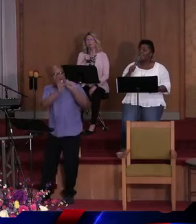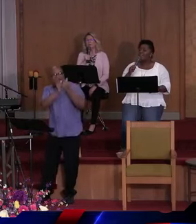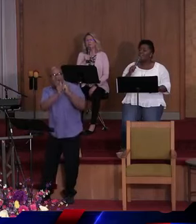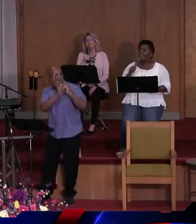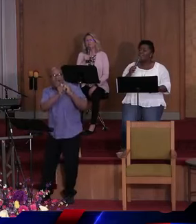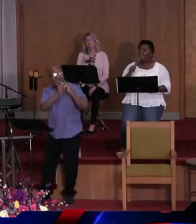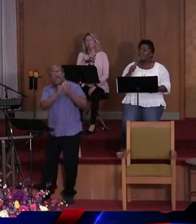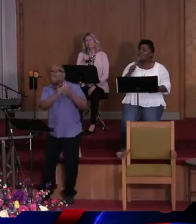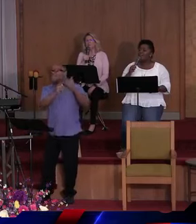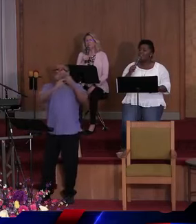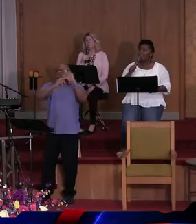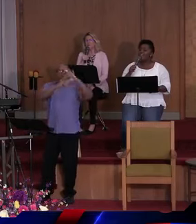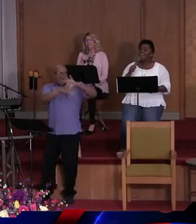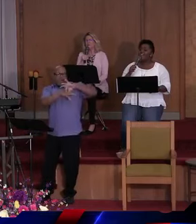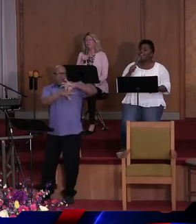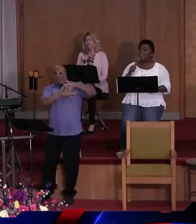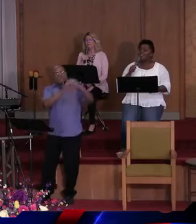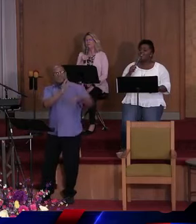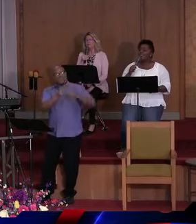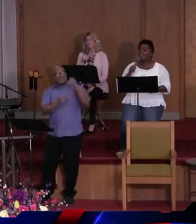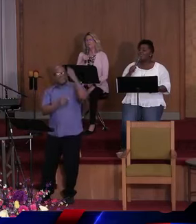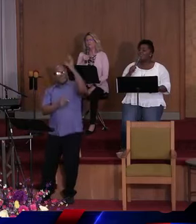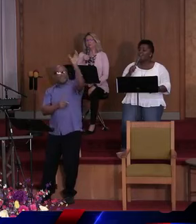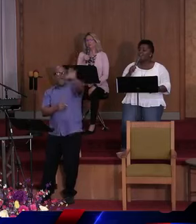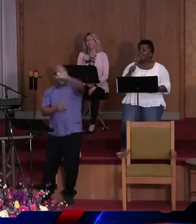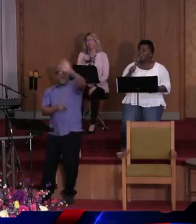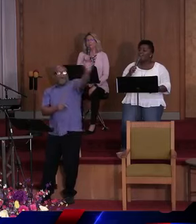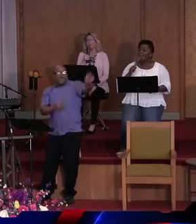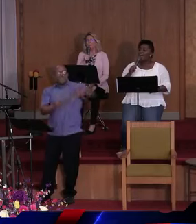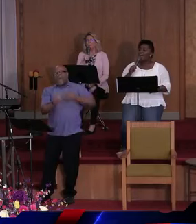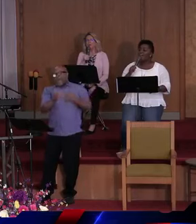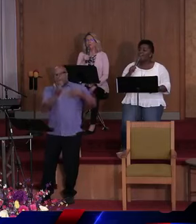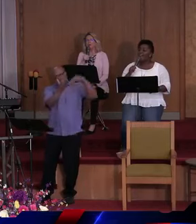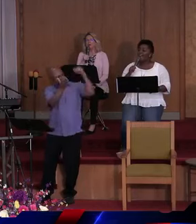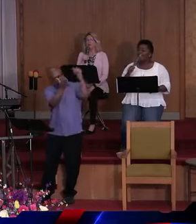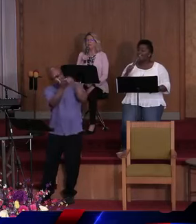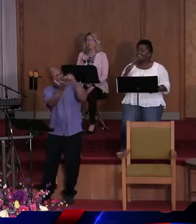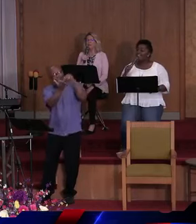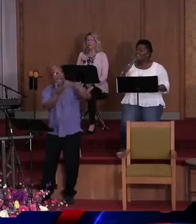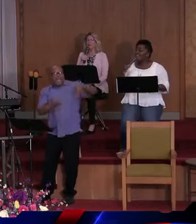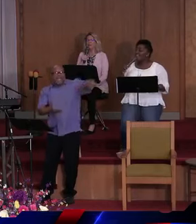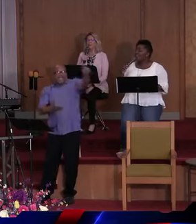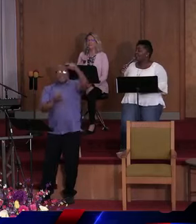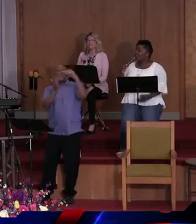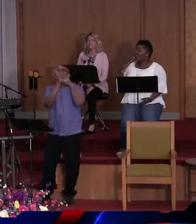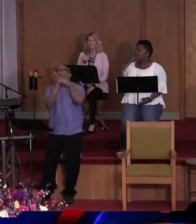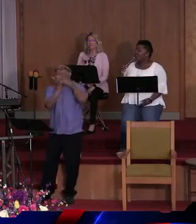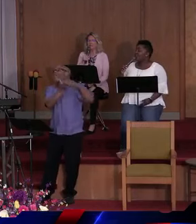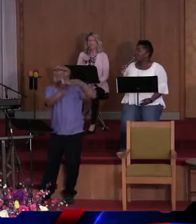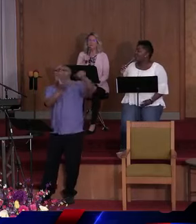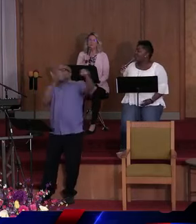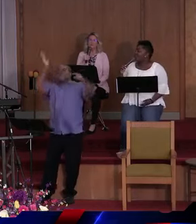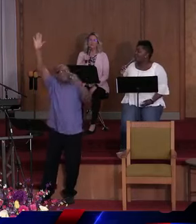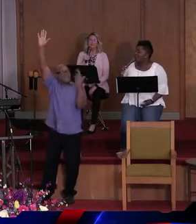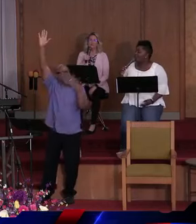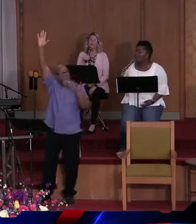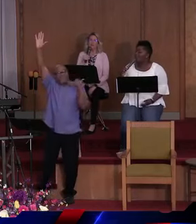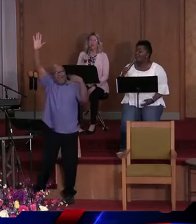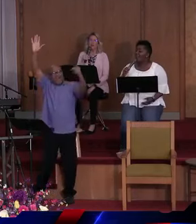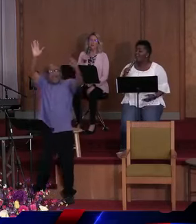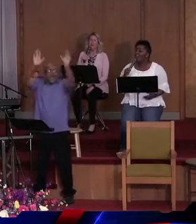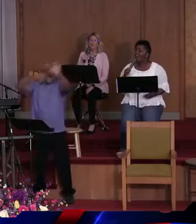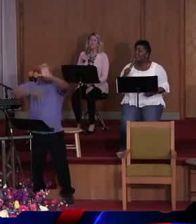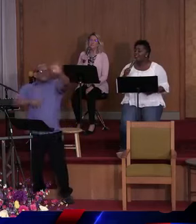the way from the earth to the cross. My debt you paid from